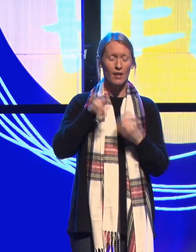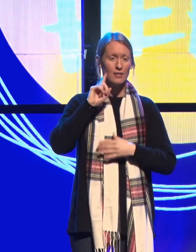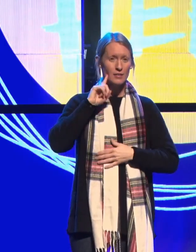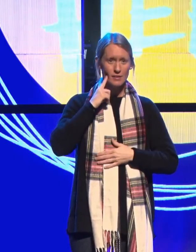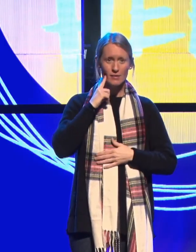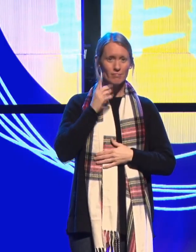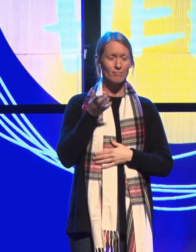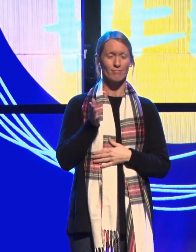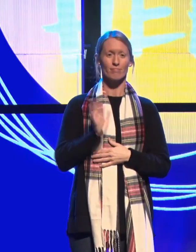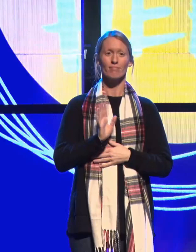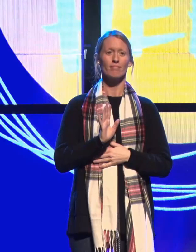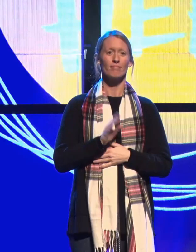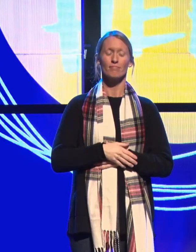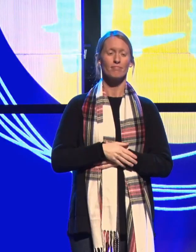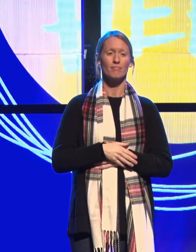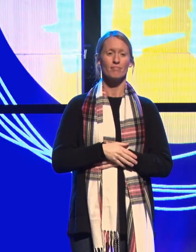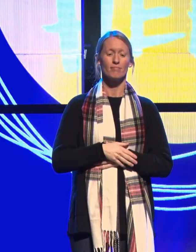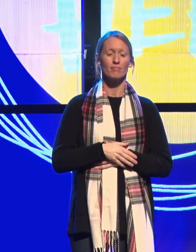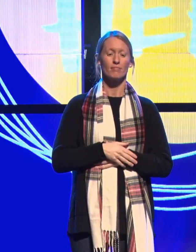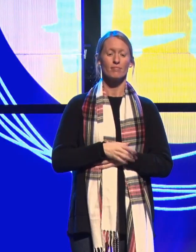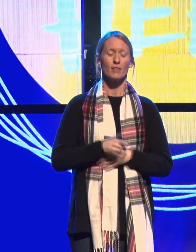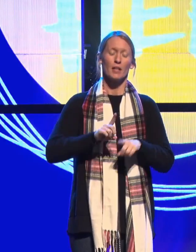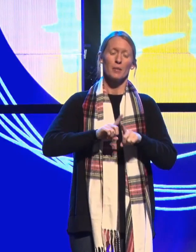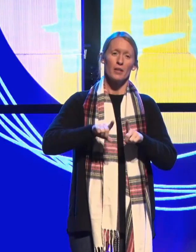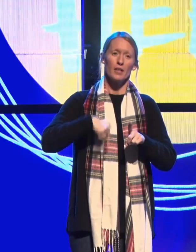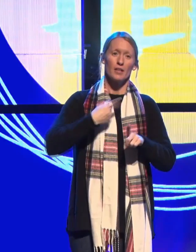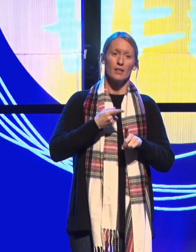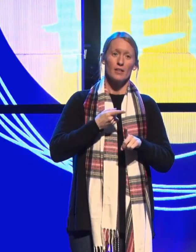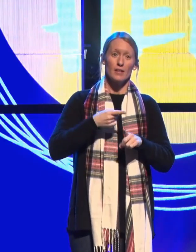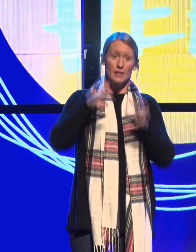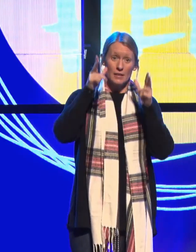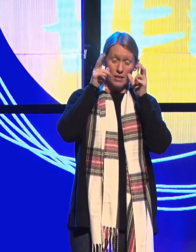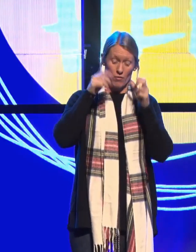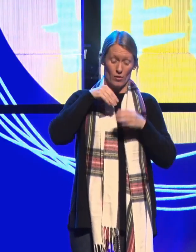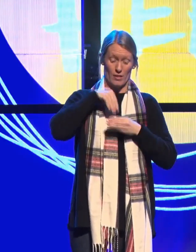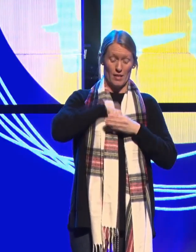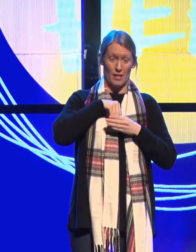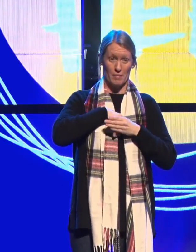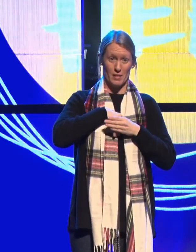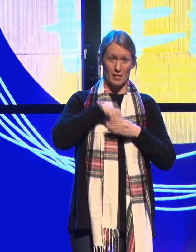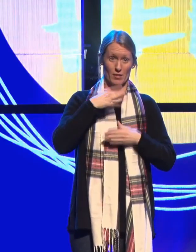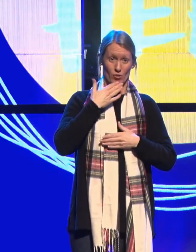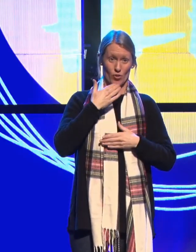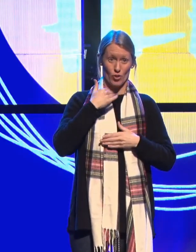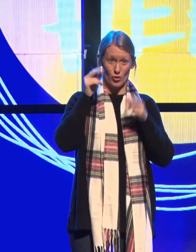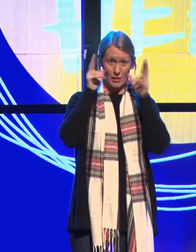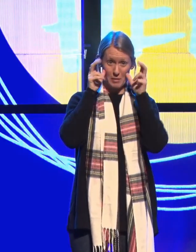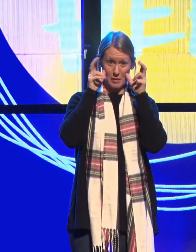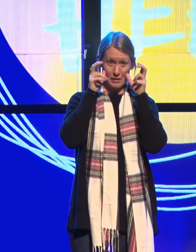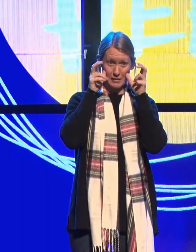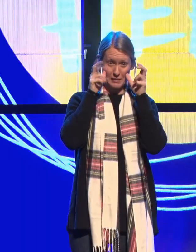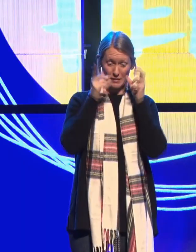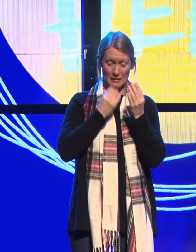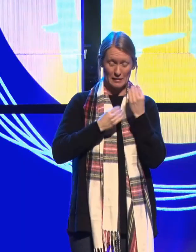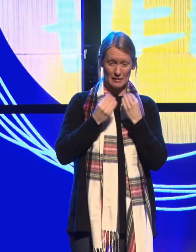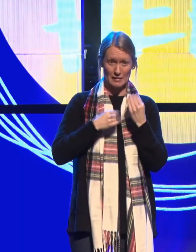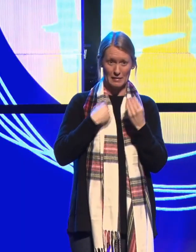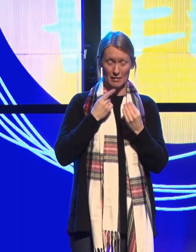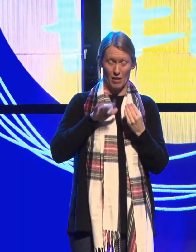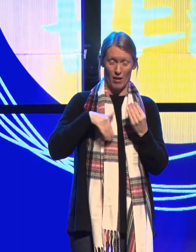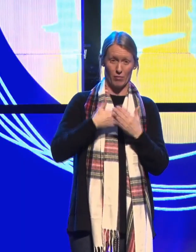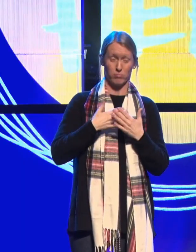No. Well, okay, yeah, but it was the devil in me. It was a sugar demon. It's all up on